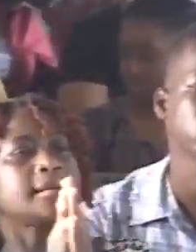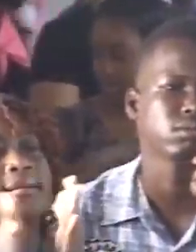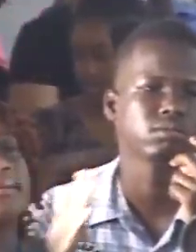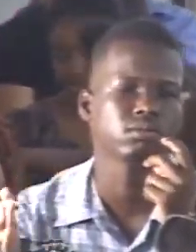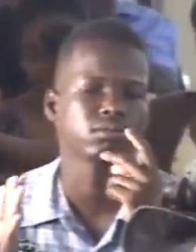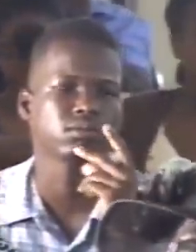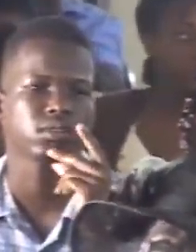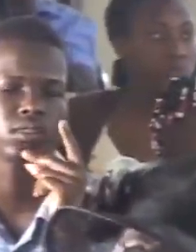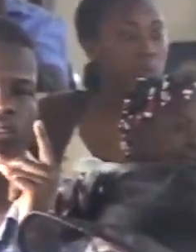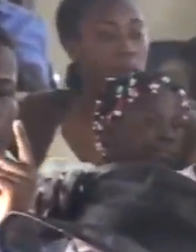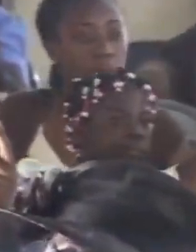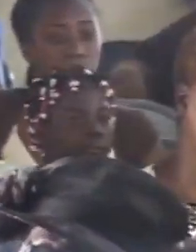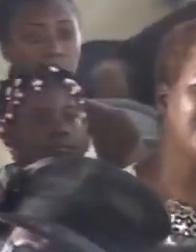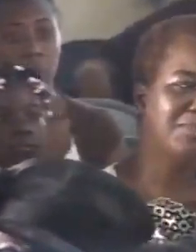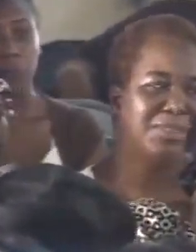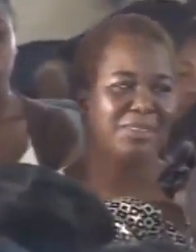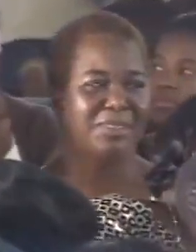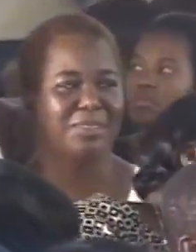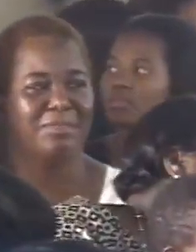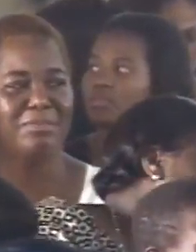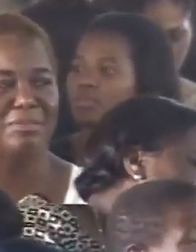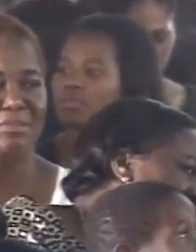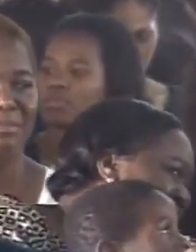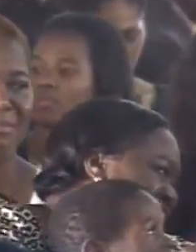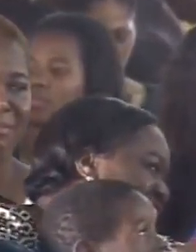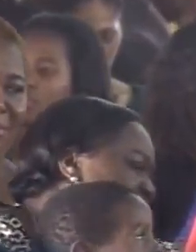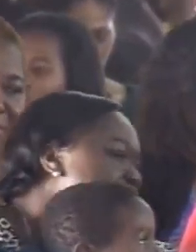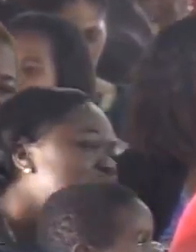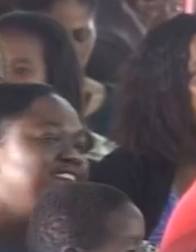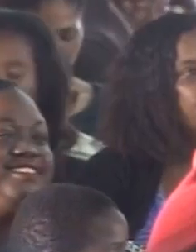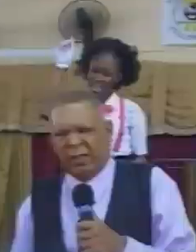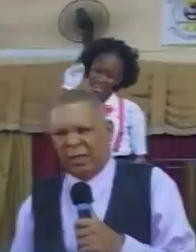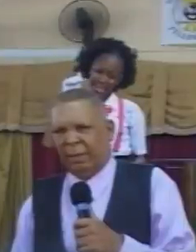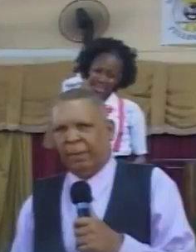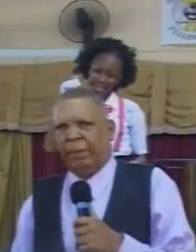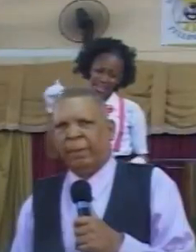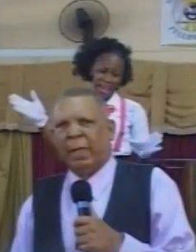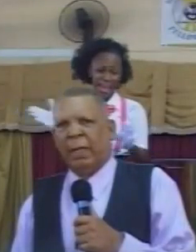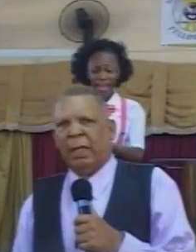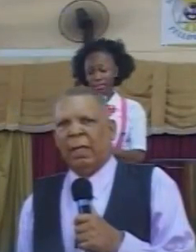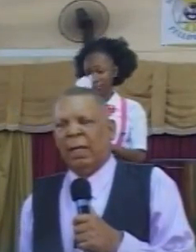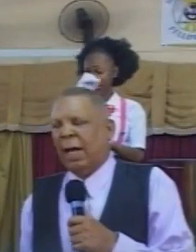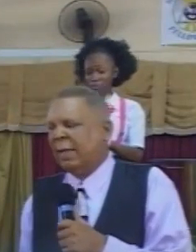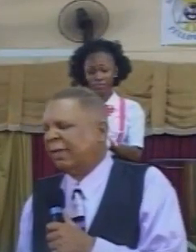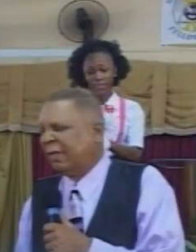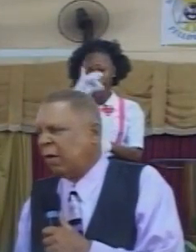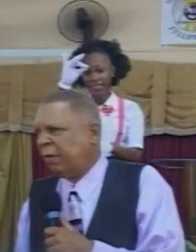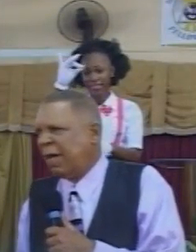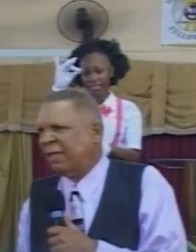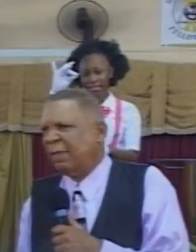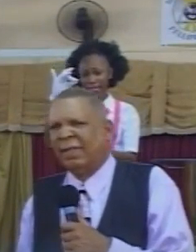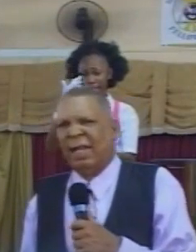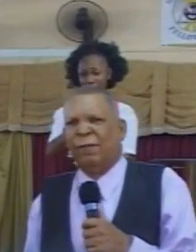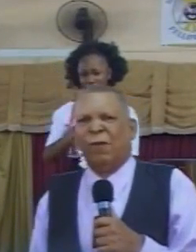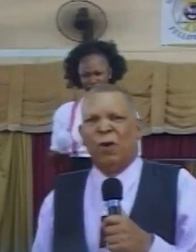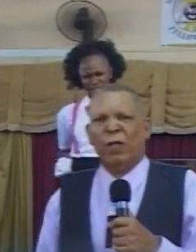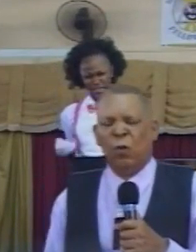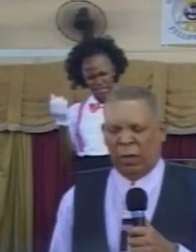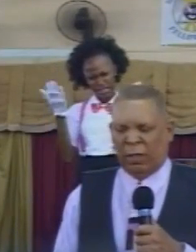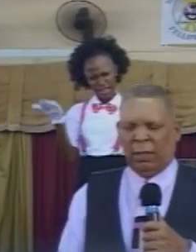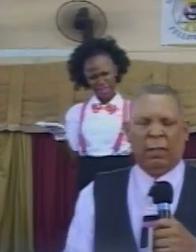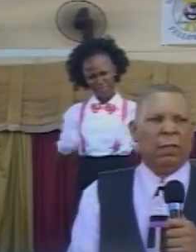He laid down deity and took on flesh and sacrificed himself